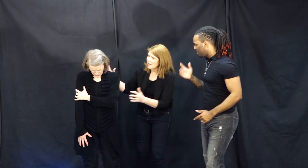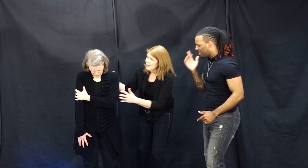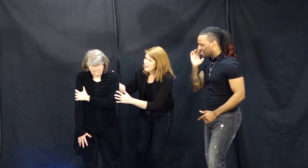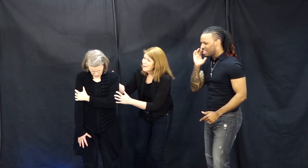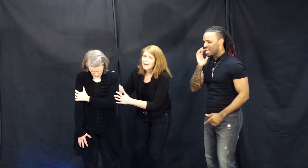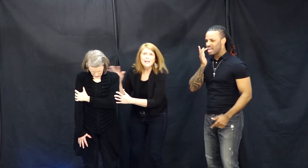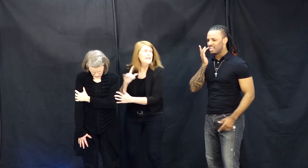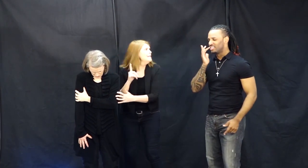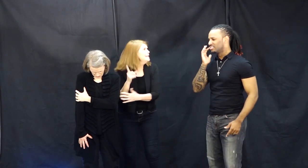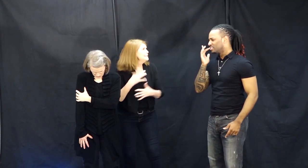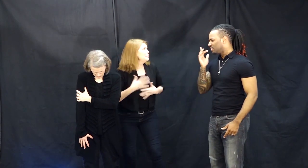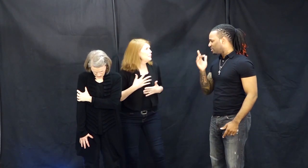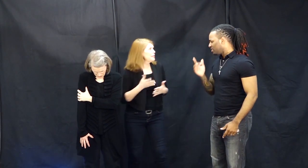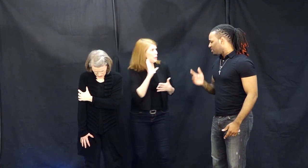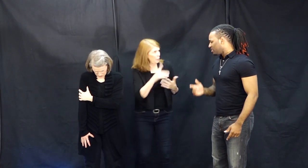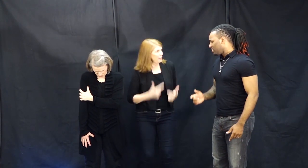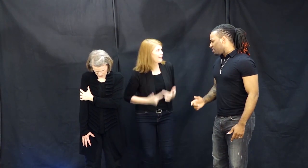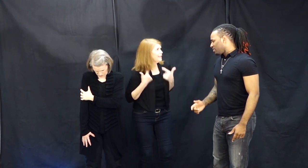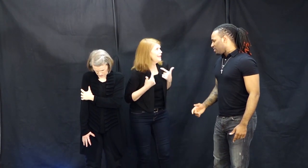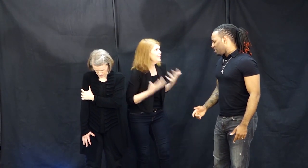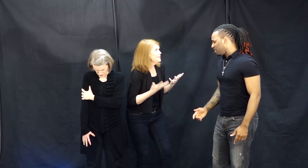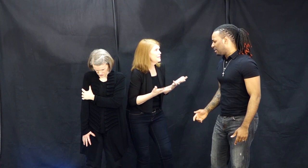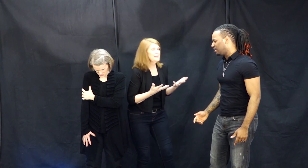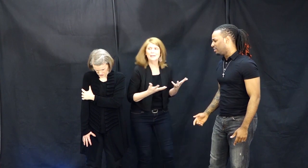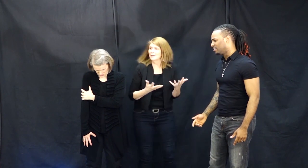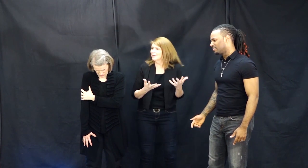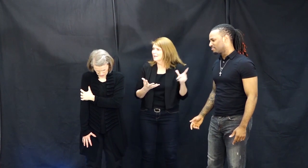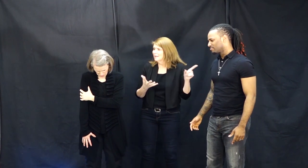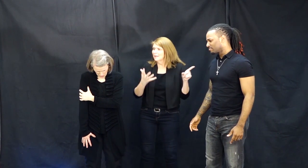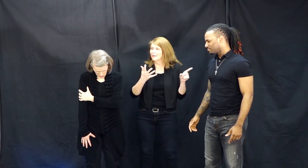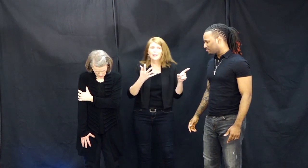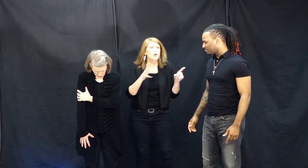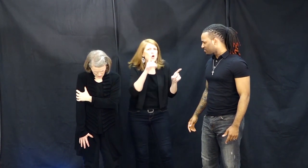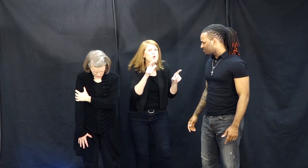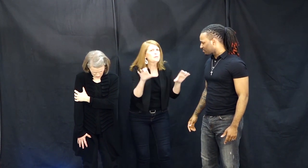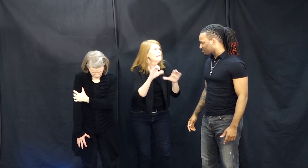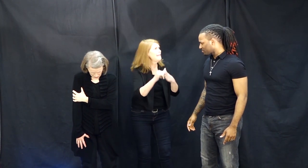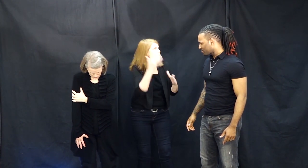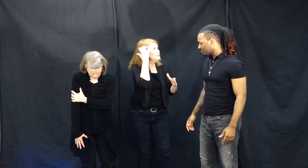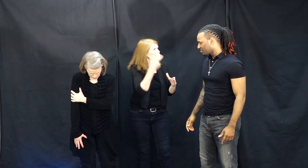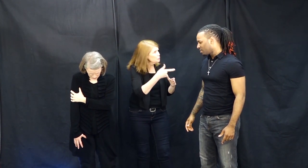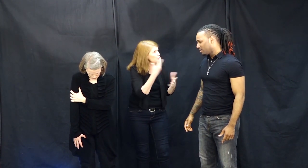alive. Is he breathing? Is he going to survive this? Who did this, Alexander? Did you